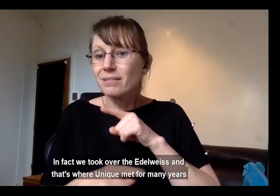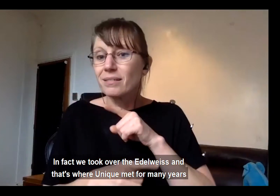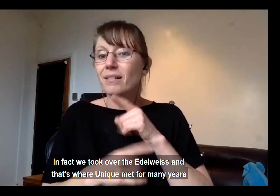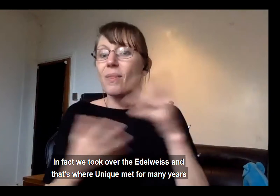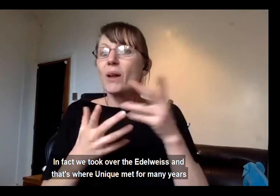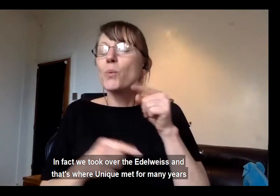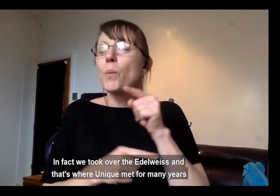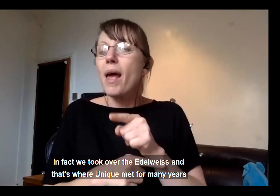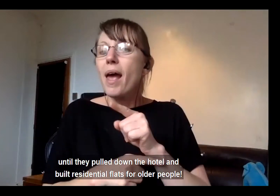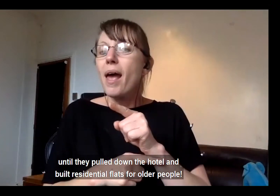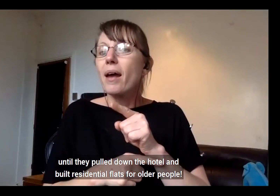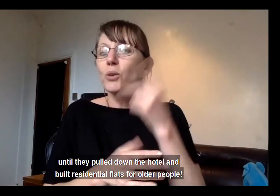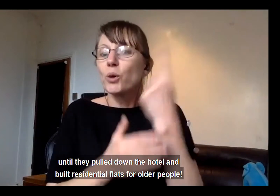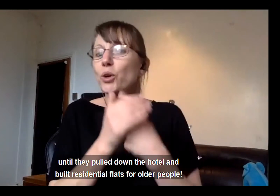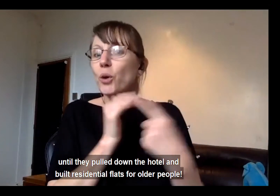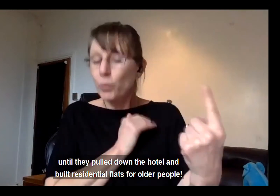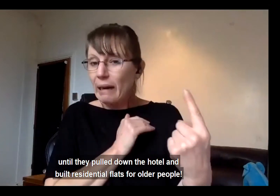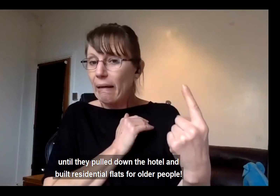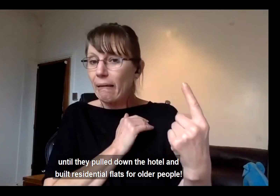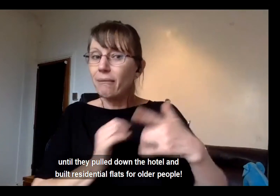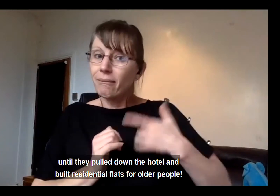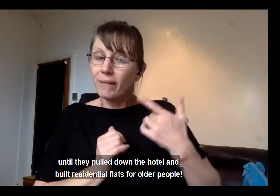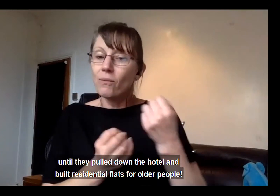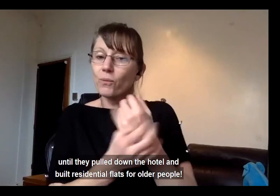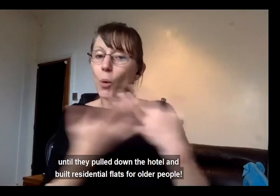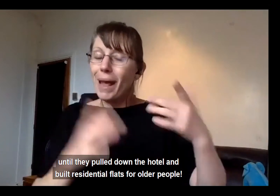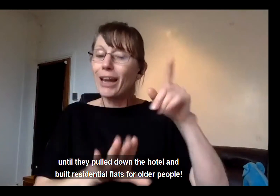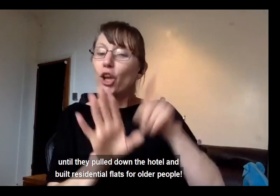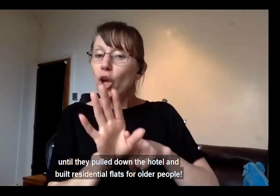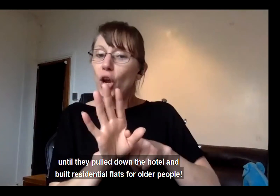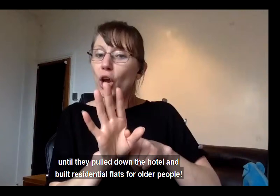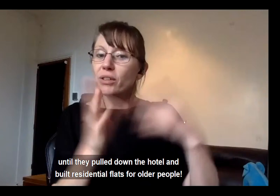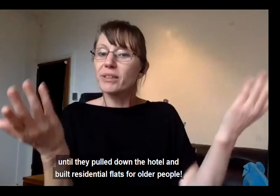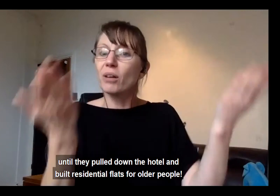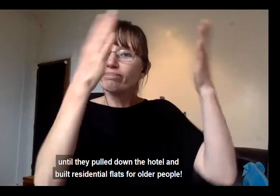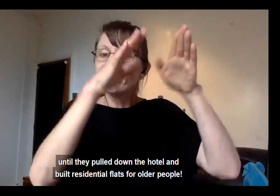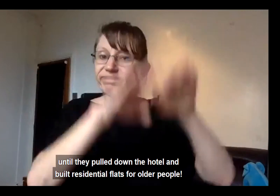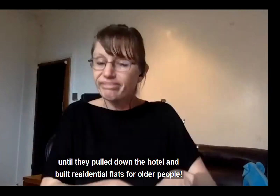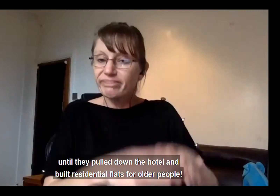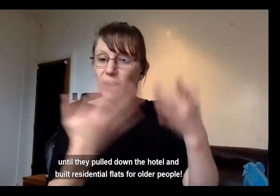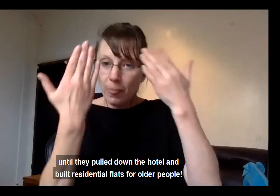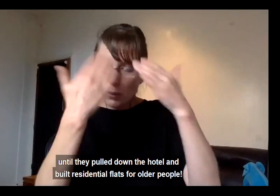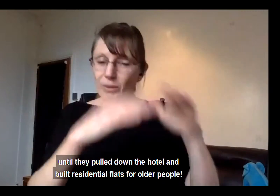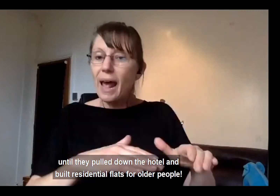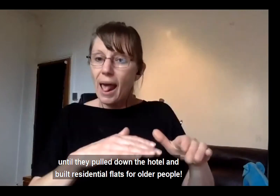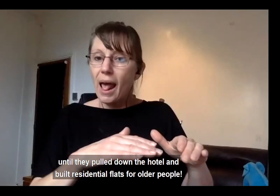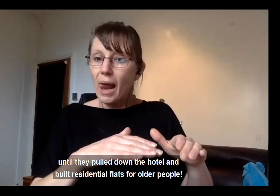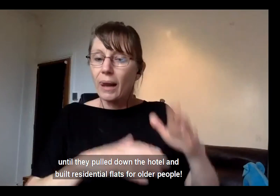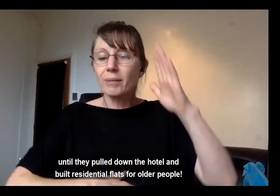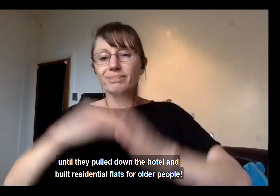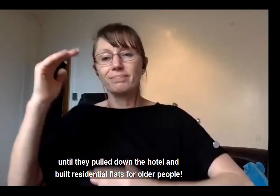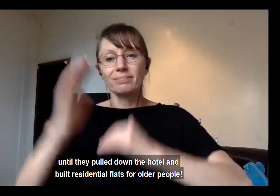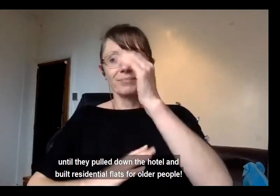where Unique met for many years until they pulled down the hotel and built